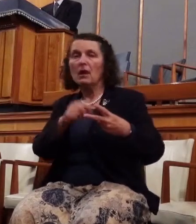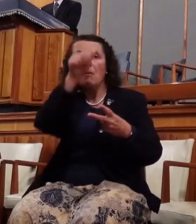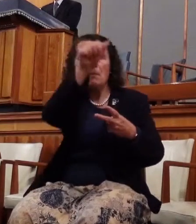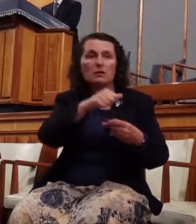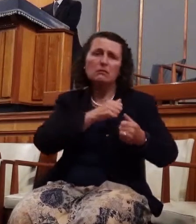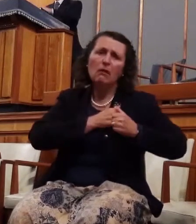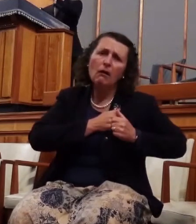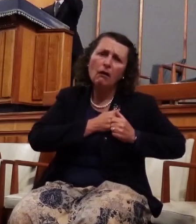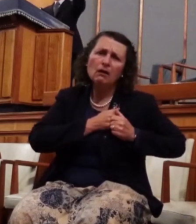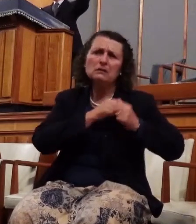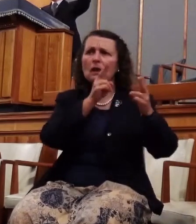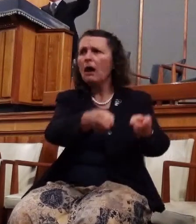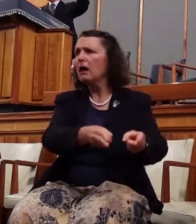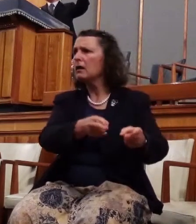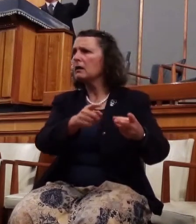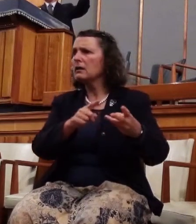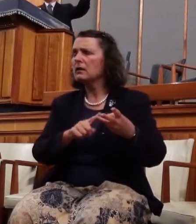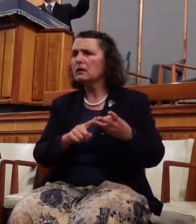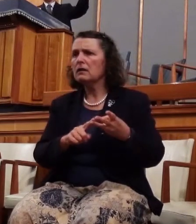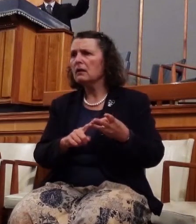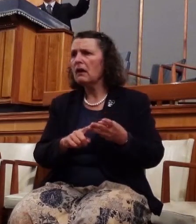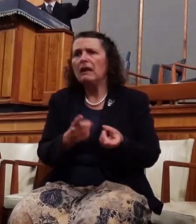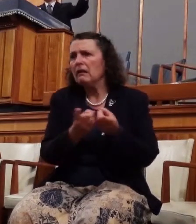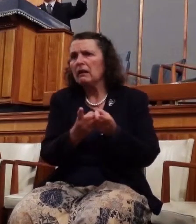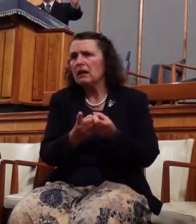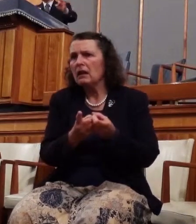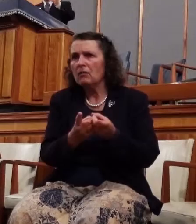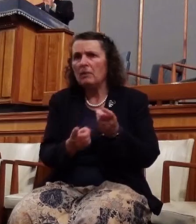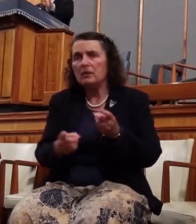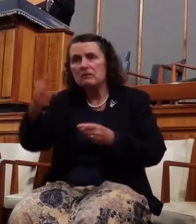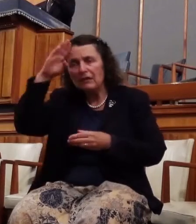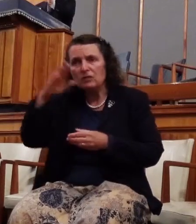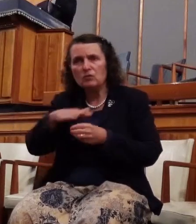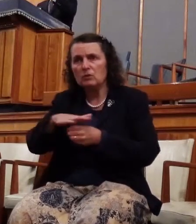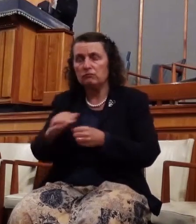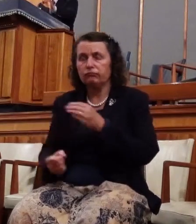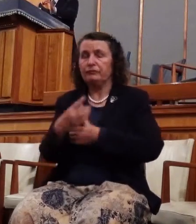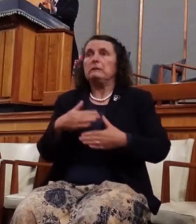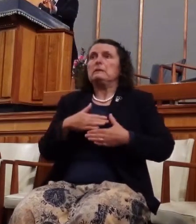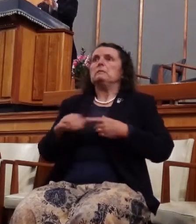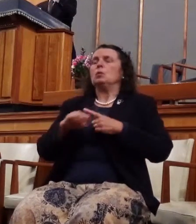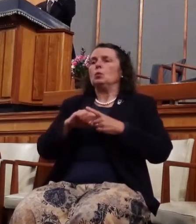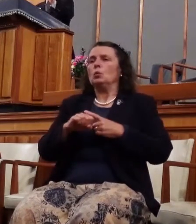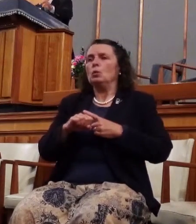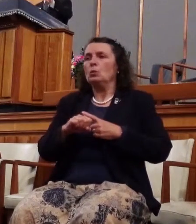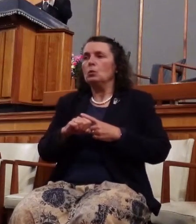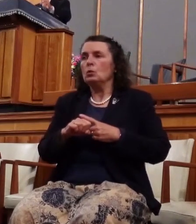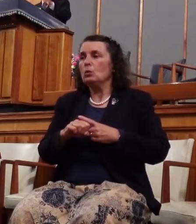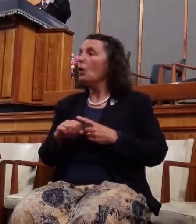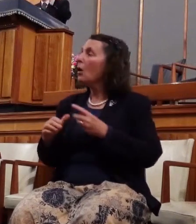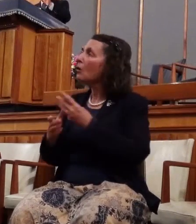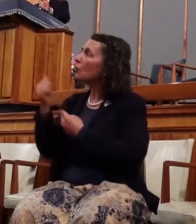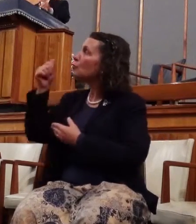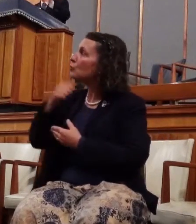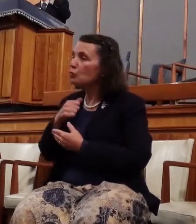dear one. Oh, God is sovereign. He can bring all this to happen. You know, every tragedy or event